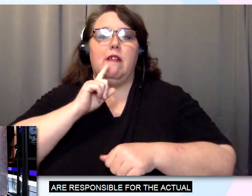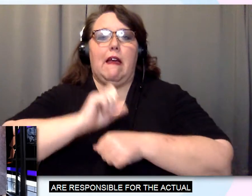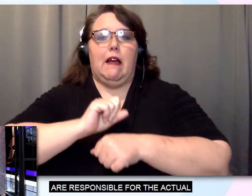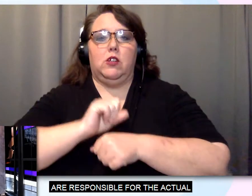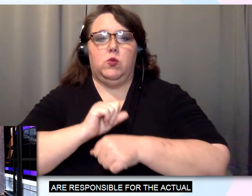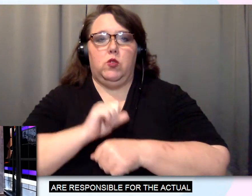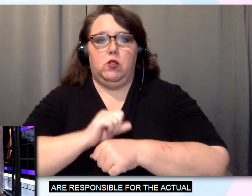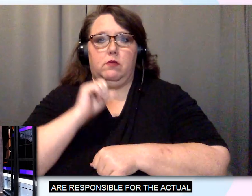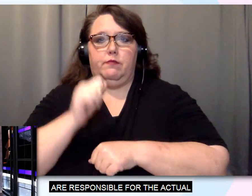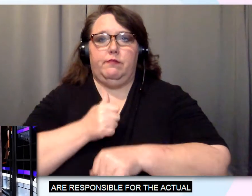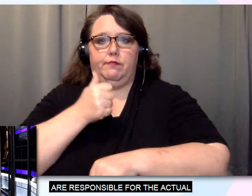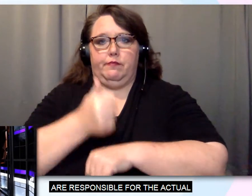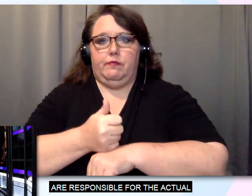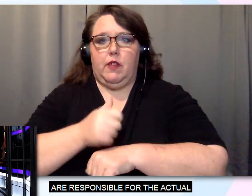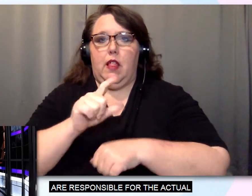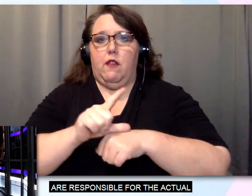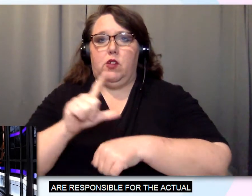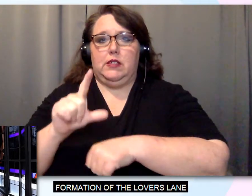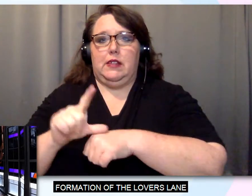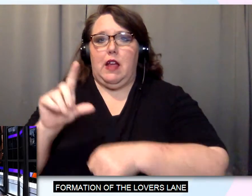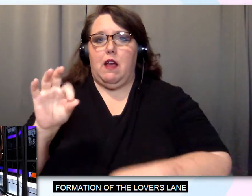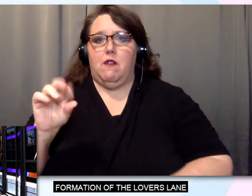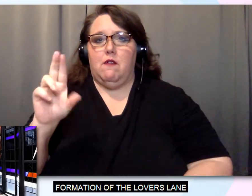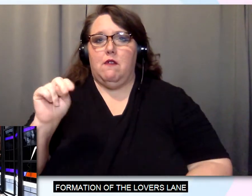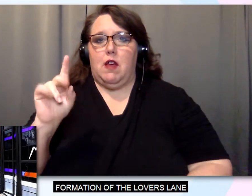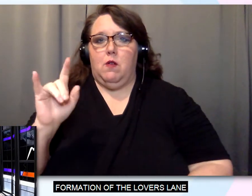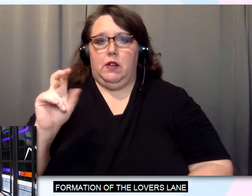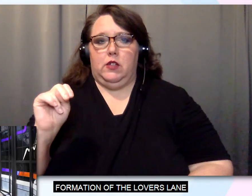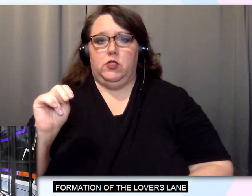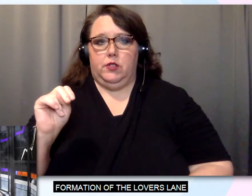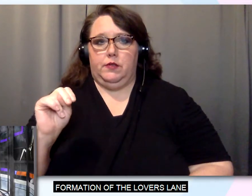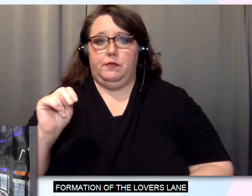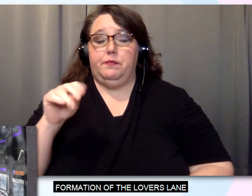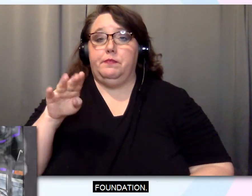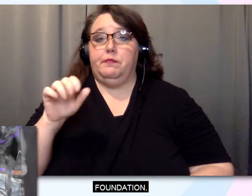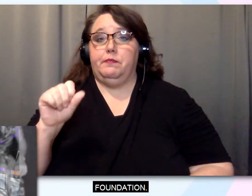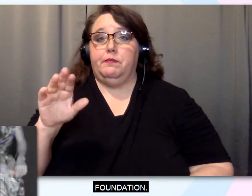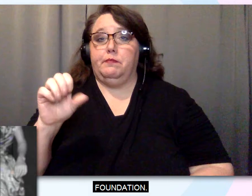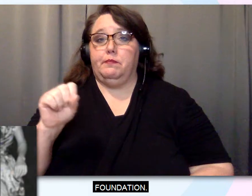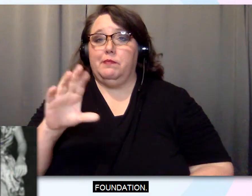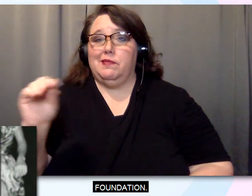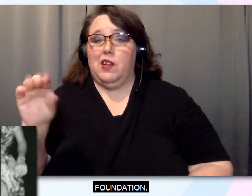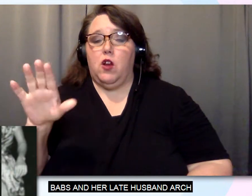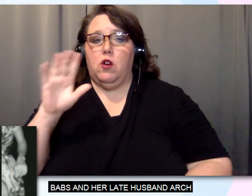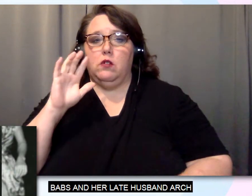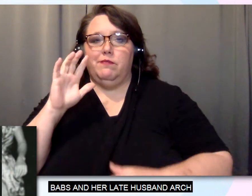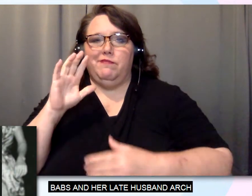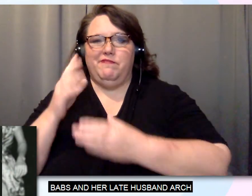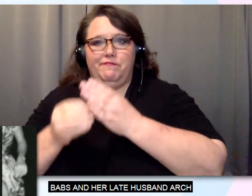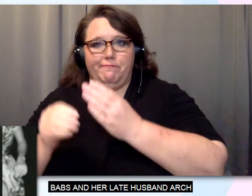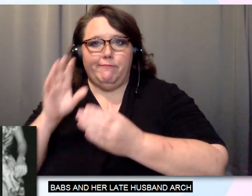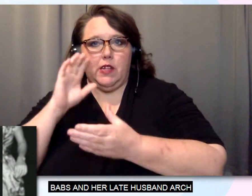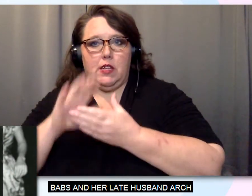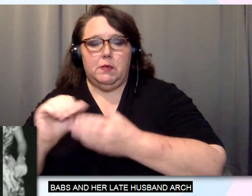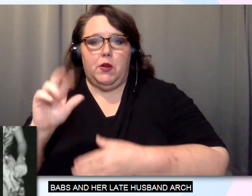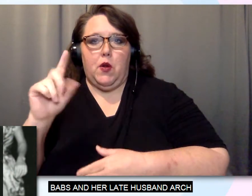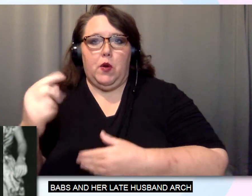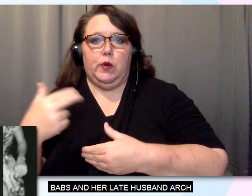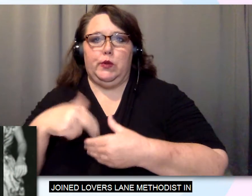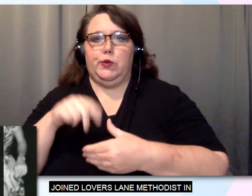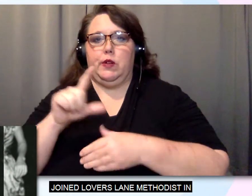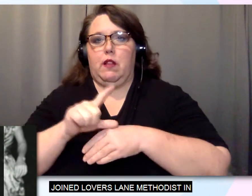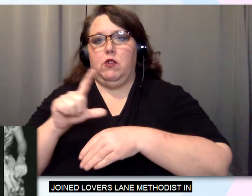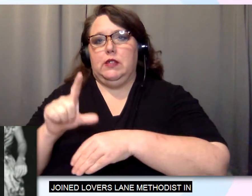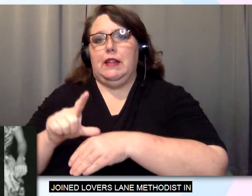responsible for the actual formation of the Lovers Lane Foundation. Babs and her late husband Arch